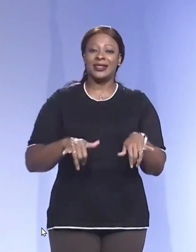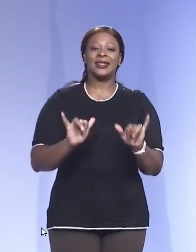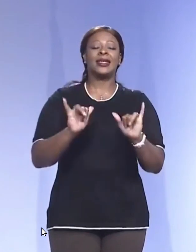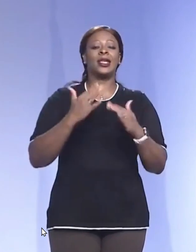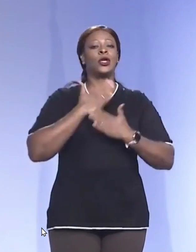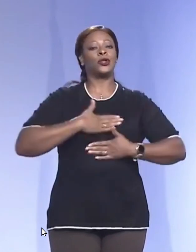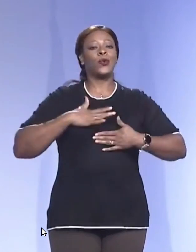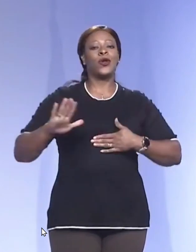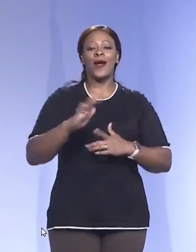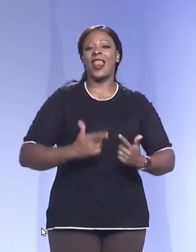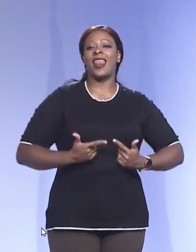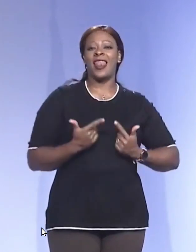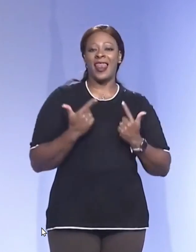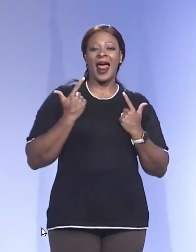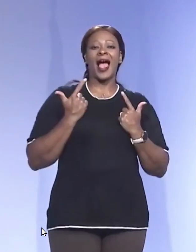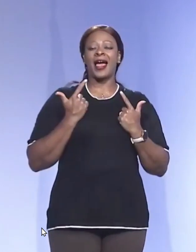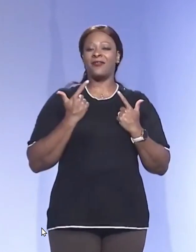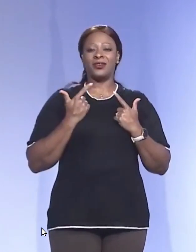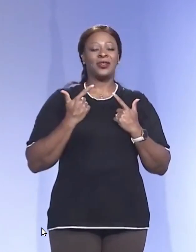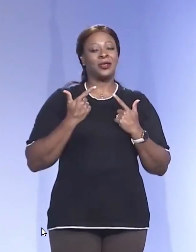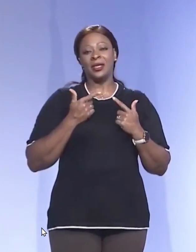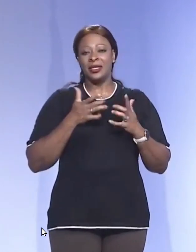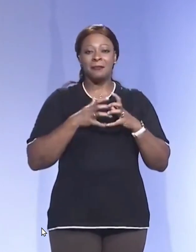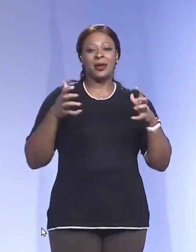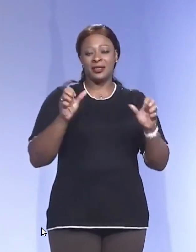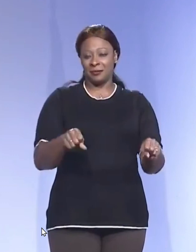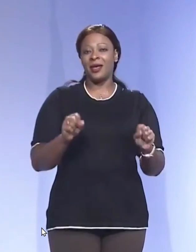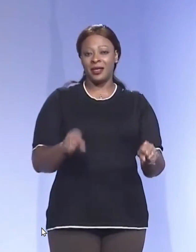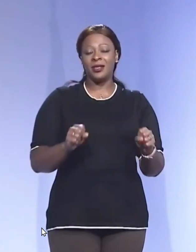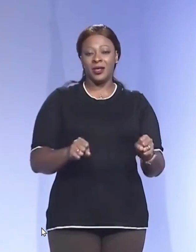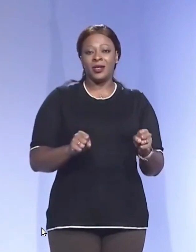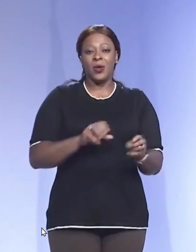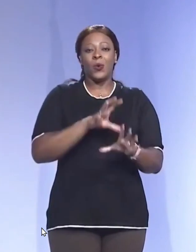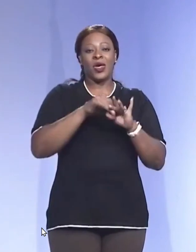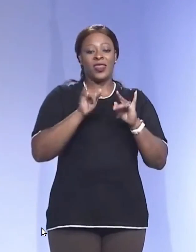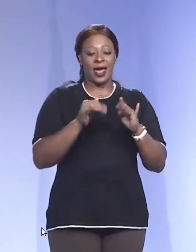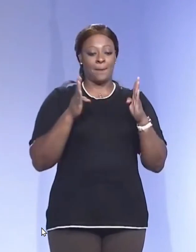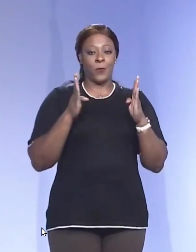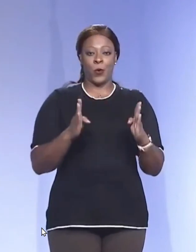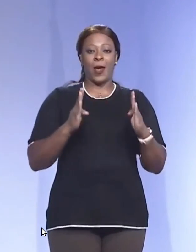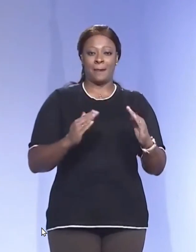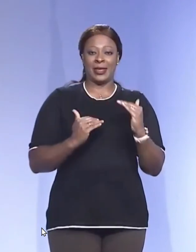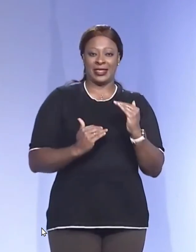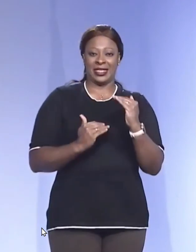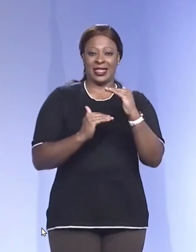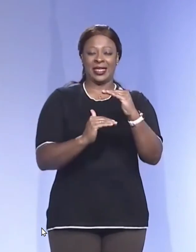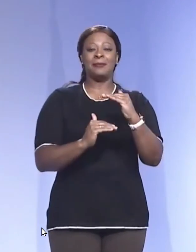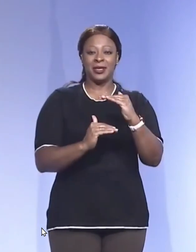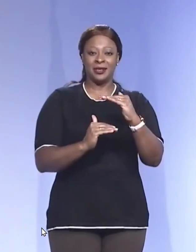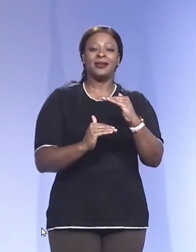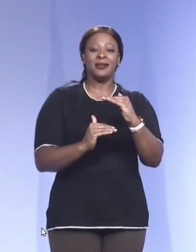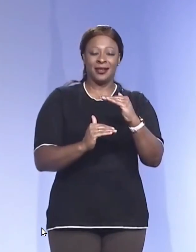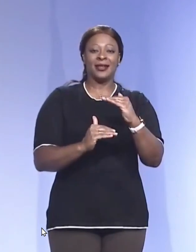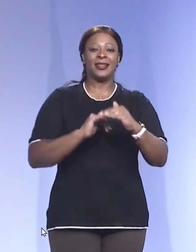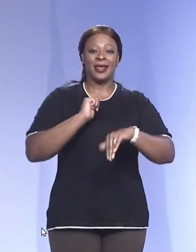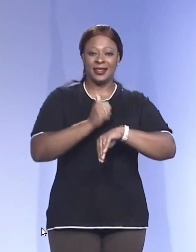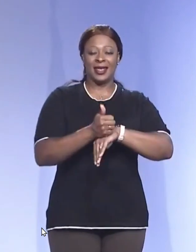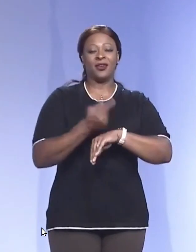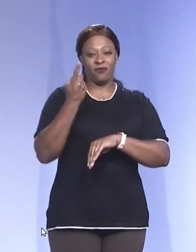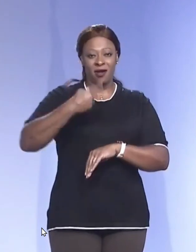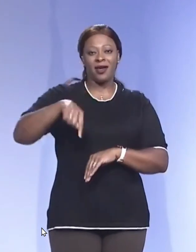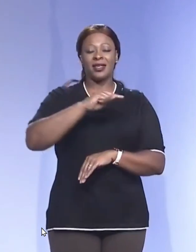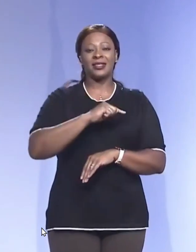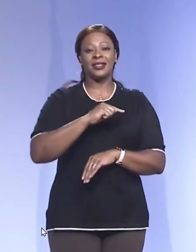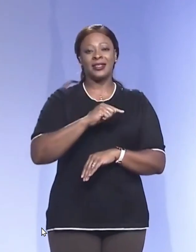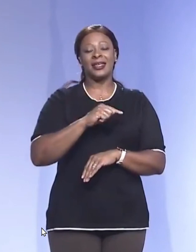enjoy life to the degree that possible within the parameters that's set,